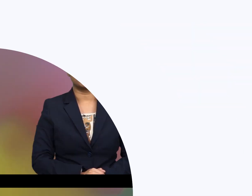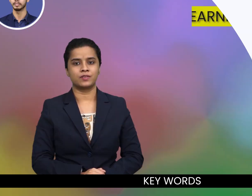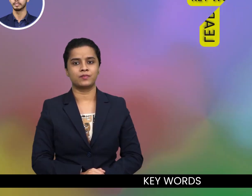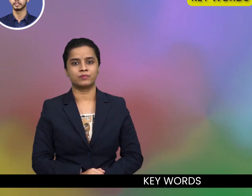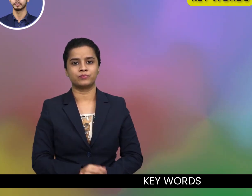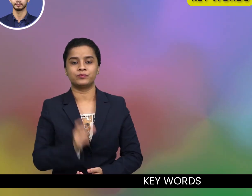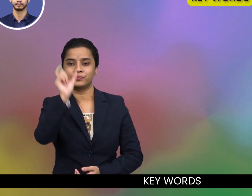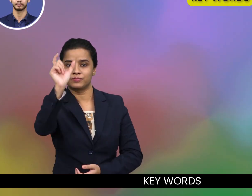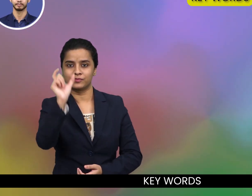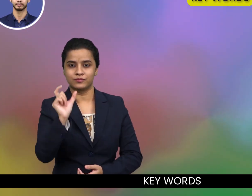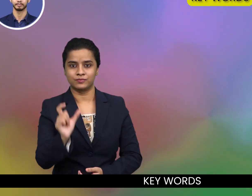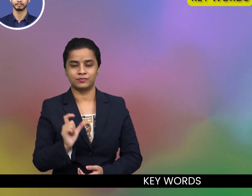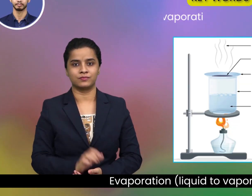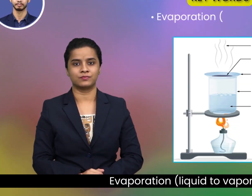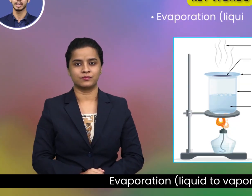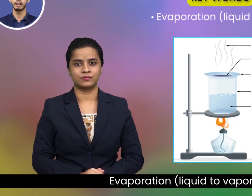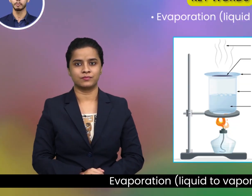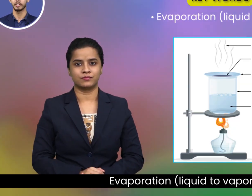Keywords: